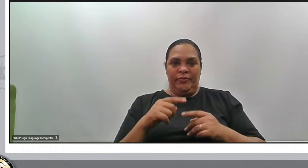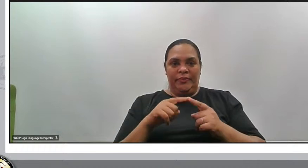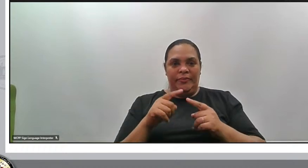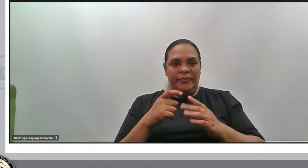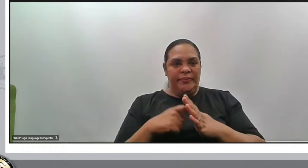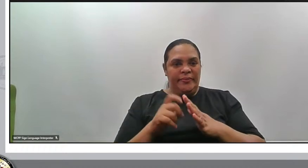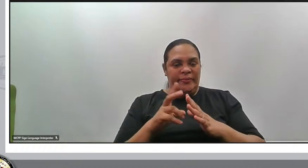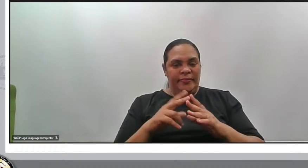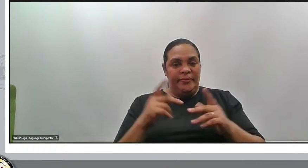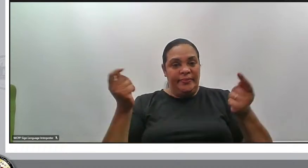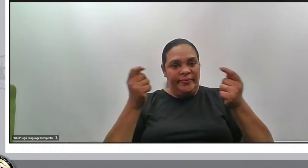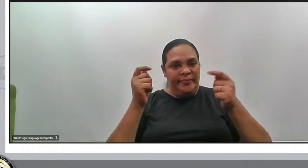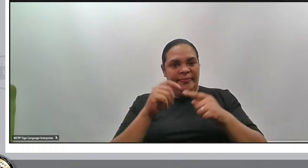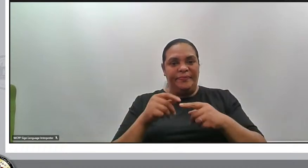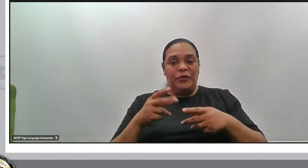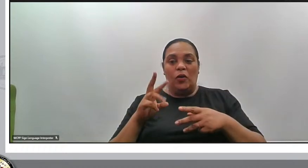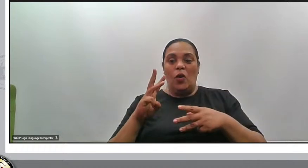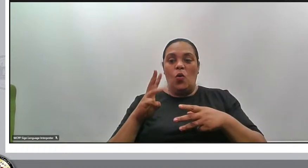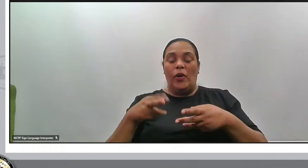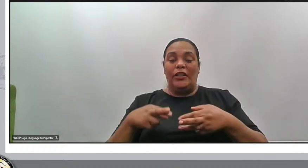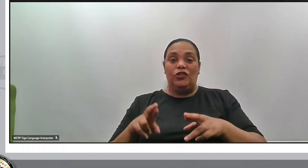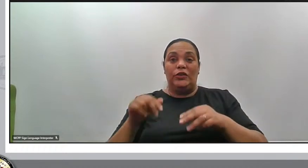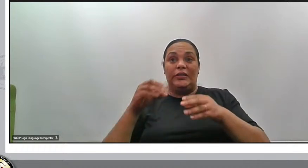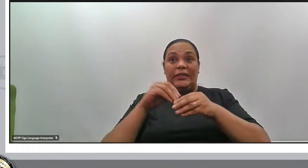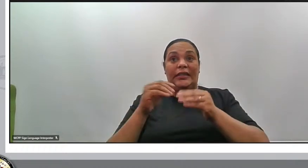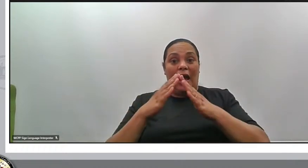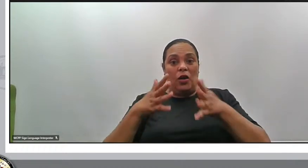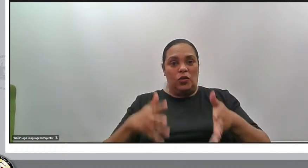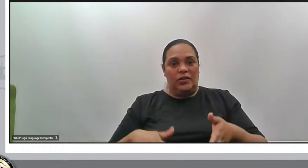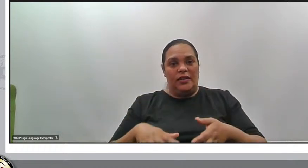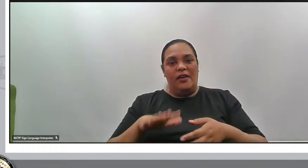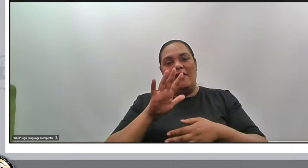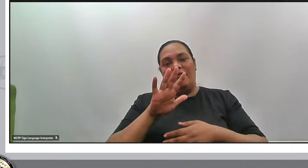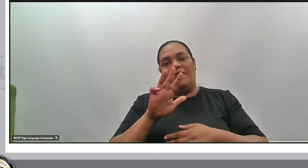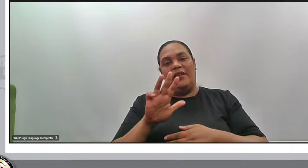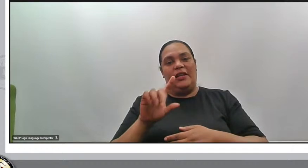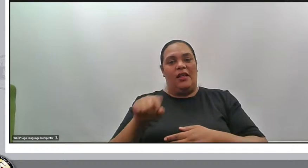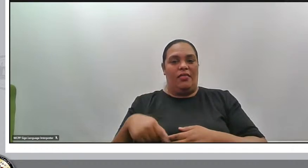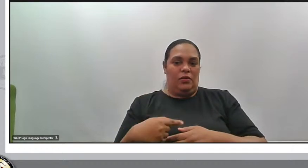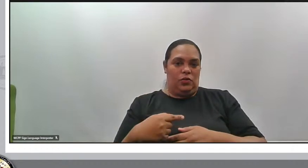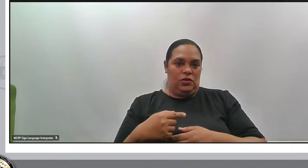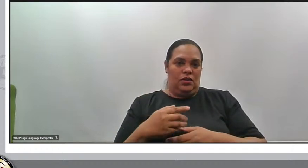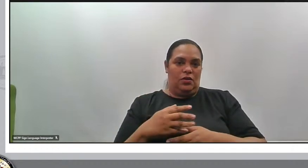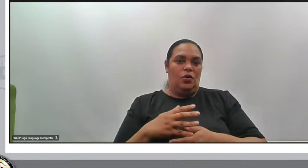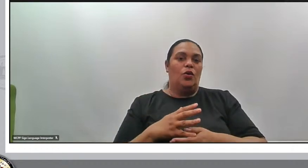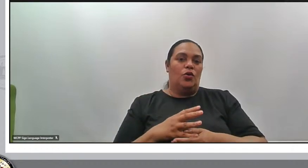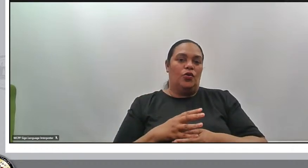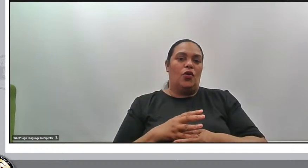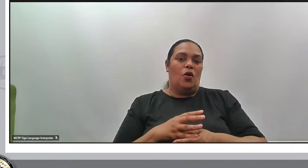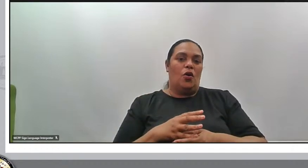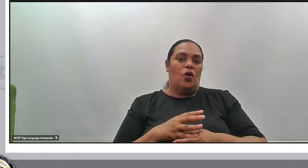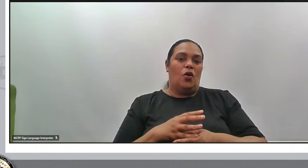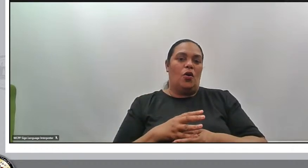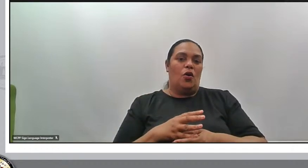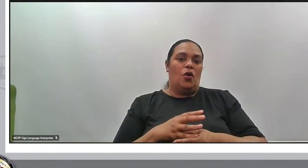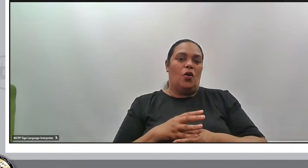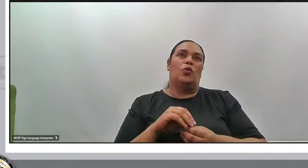the event in Wales Street in the Chamber was 59,000. So that brings us to a total